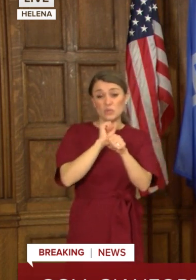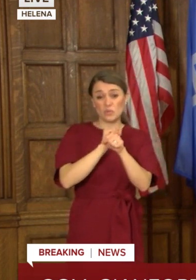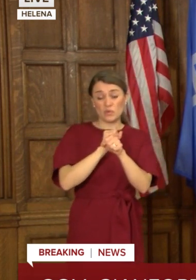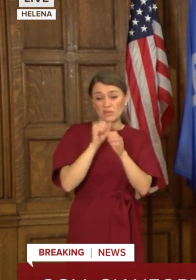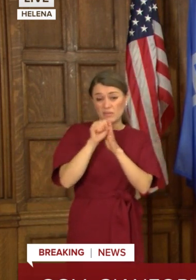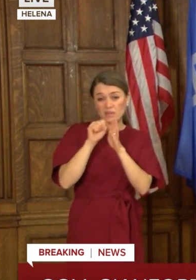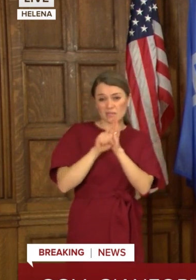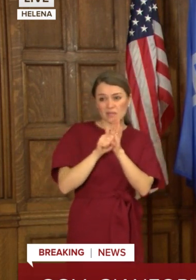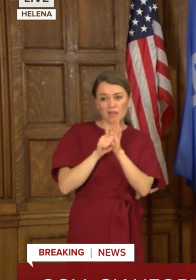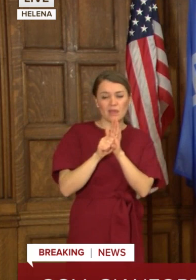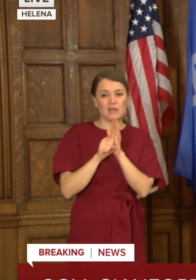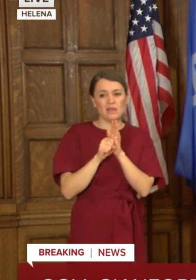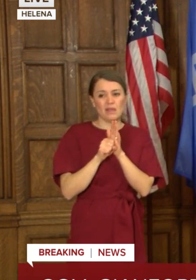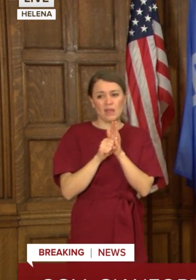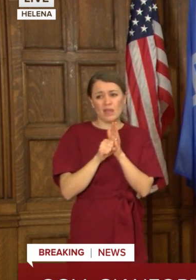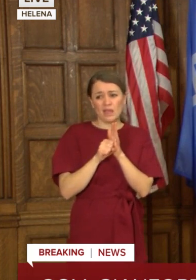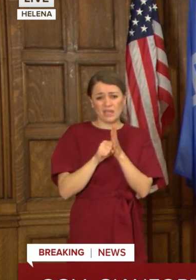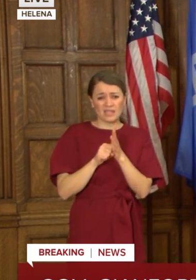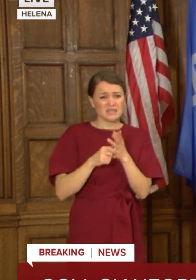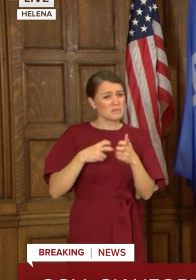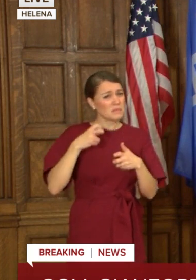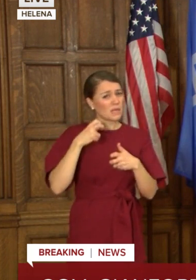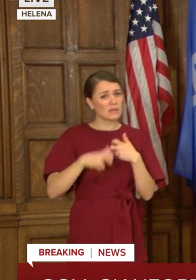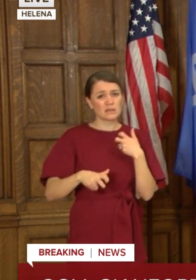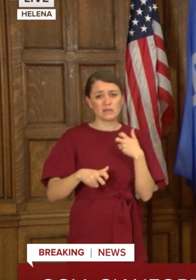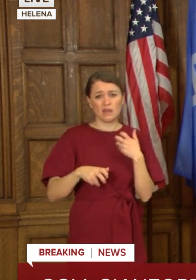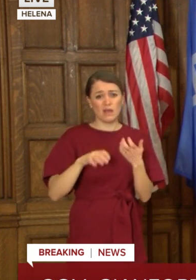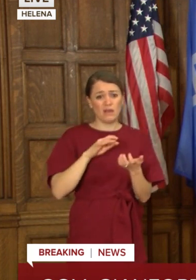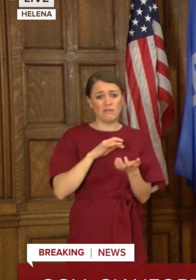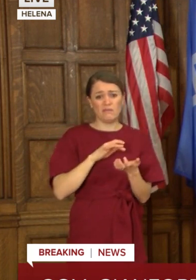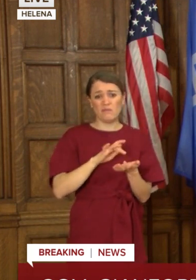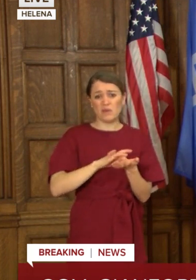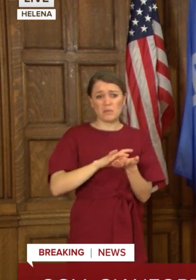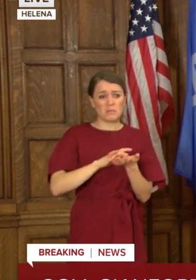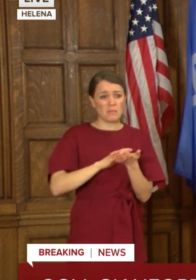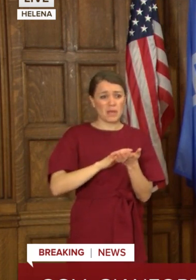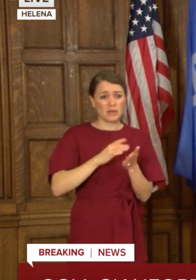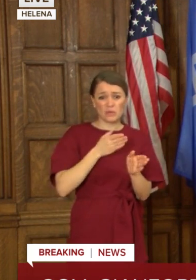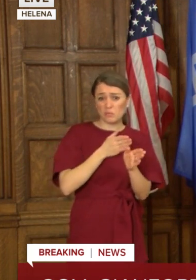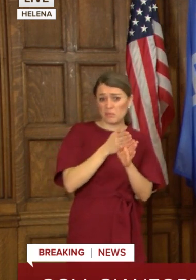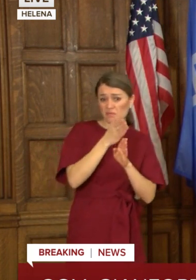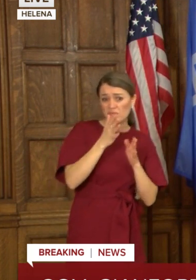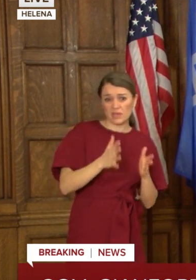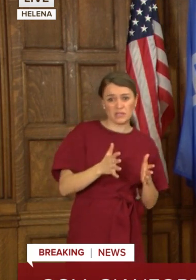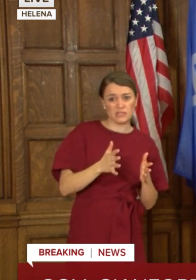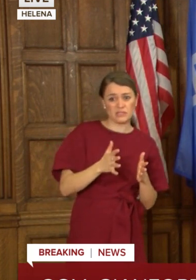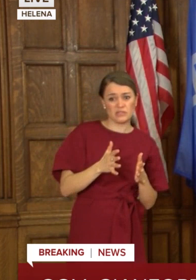period. And I shared, it's been a difficult period for medical professionals given the pandemic.